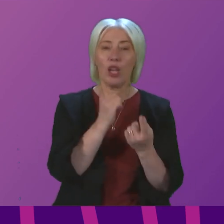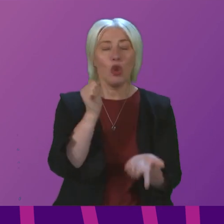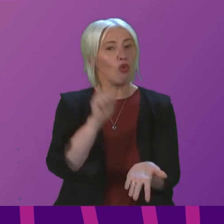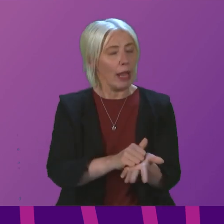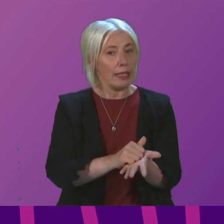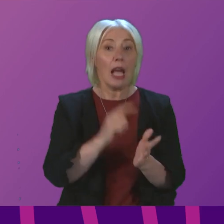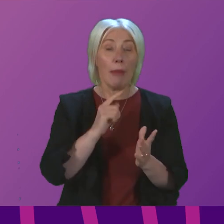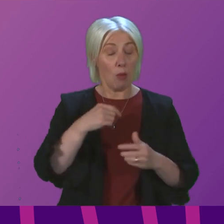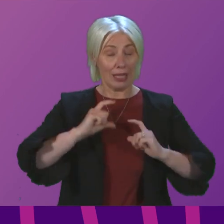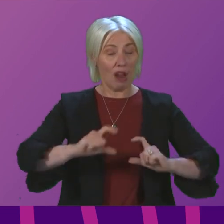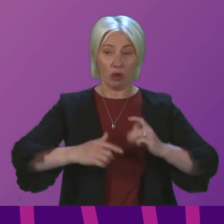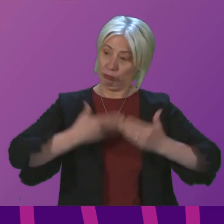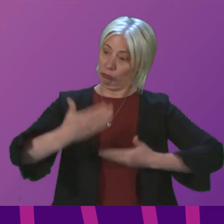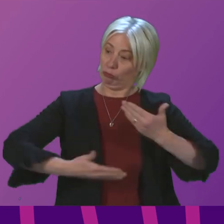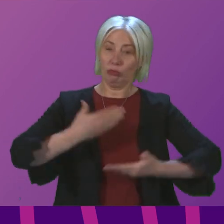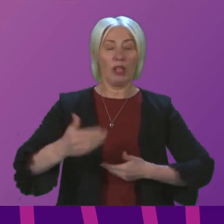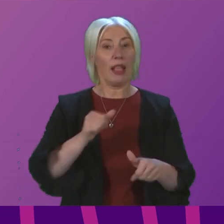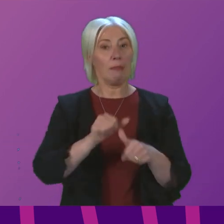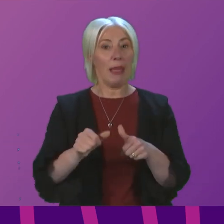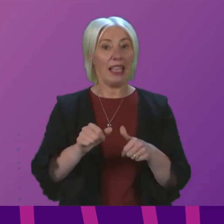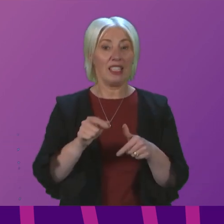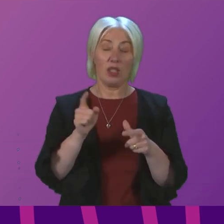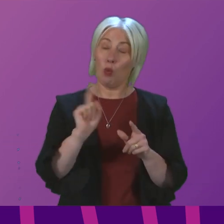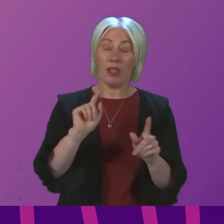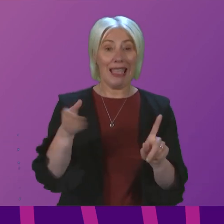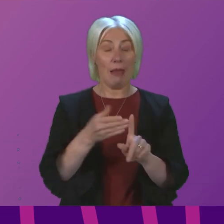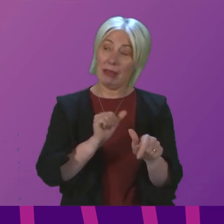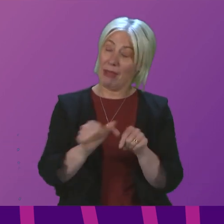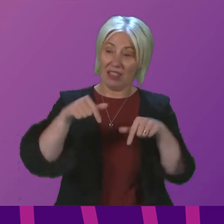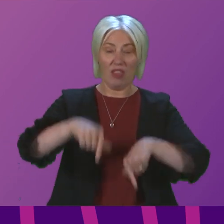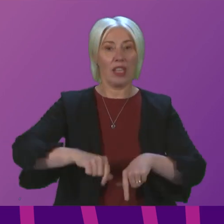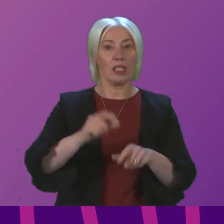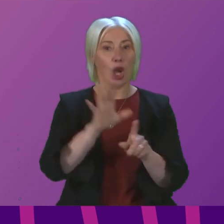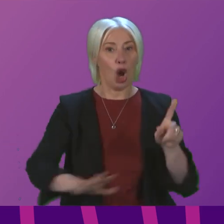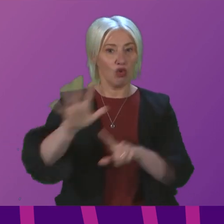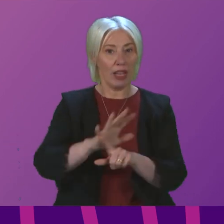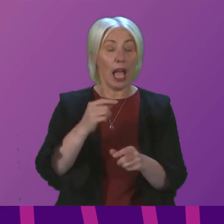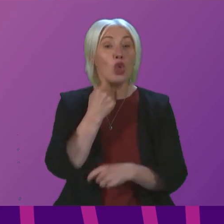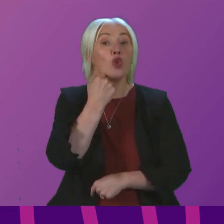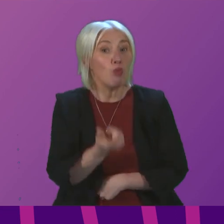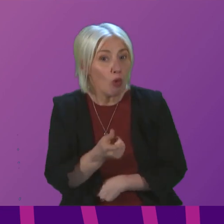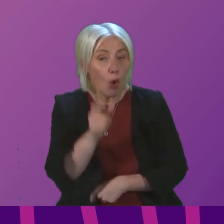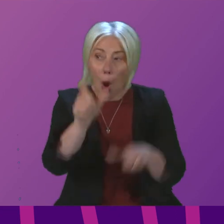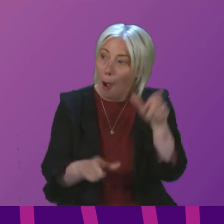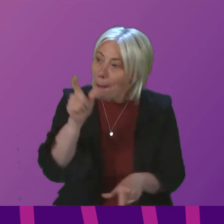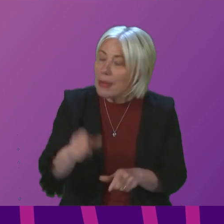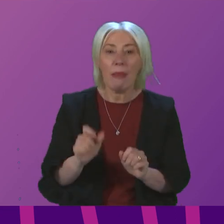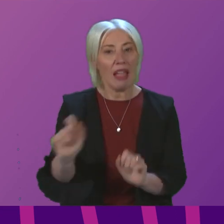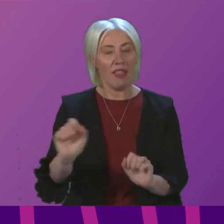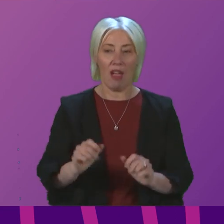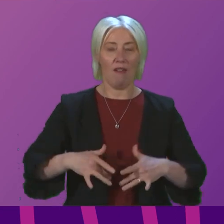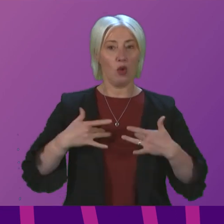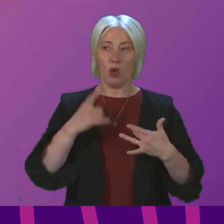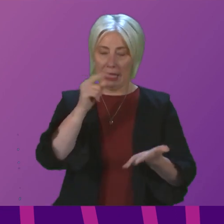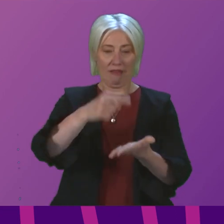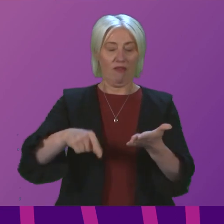I'll continue to act in a way that is in the interests of this country overall. And of course, tomorrow, people have the opportunity to cast their verdict on all of that.